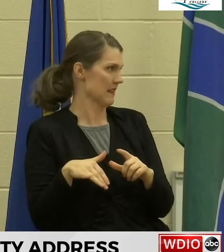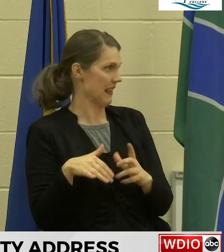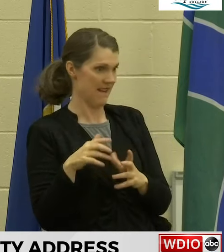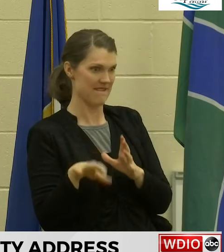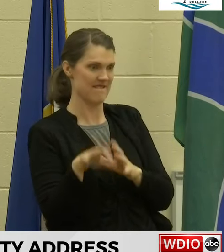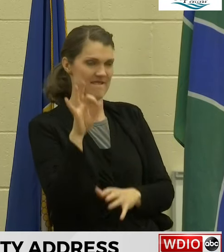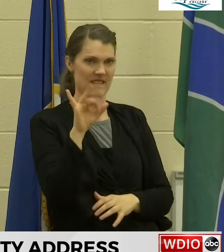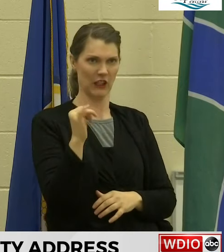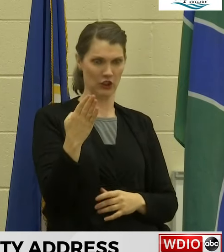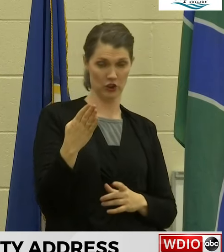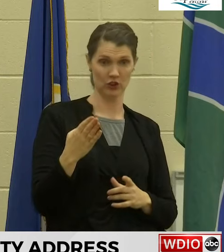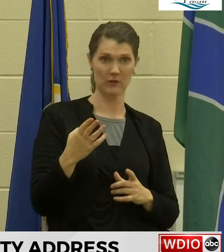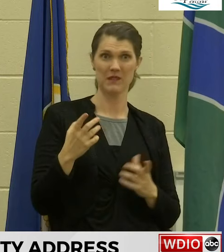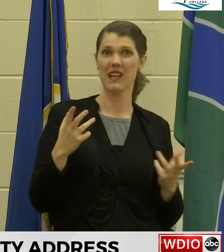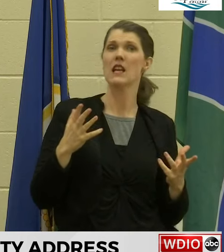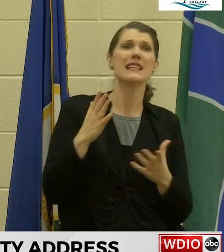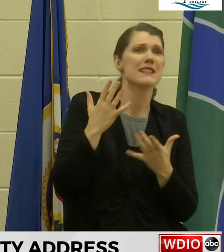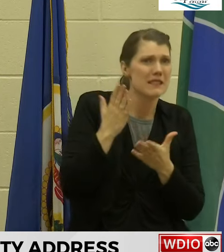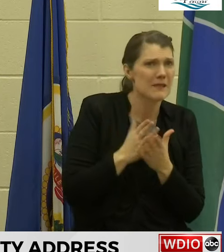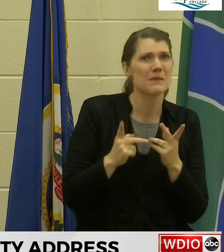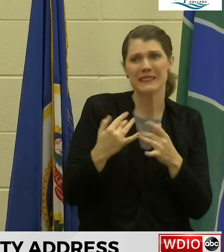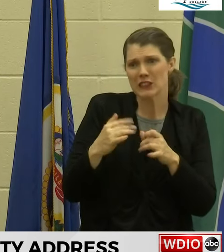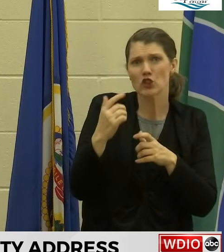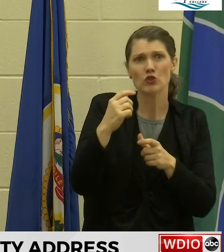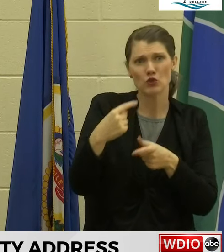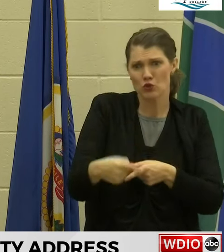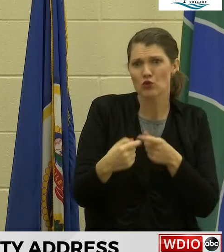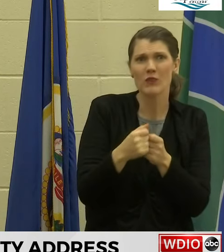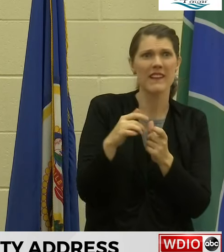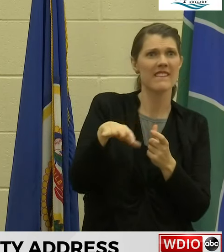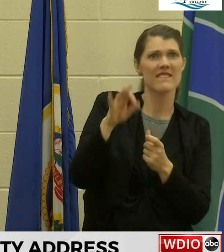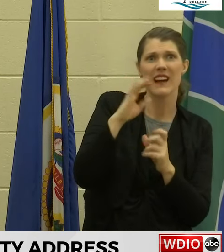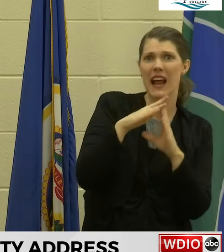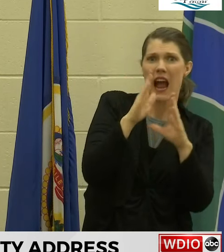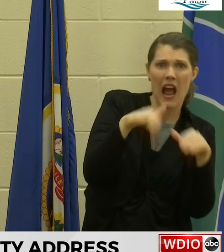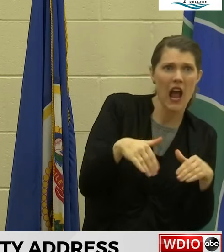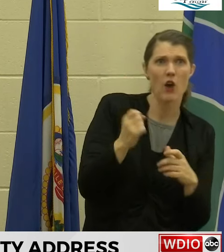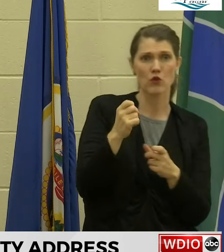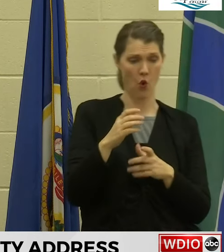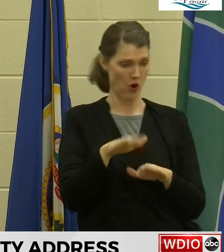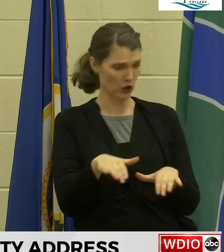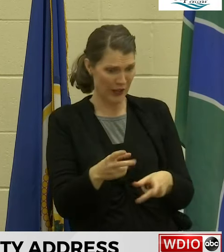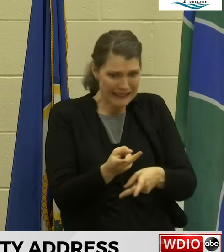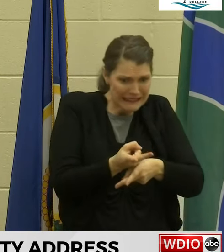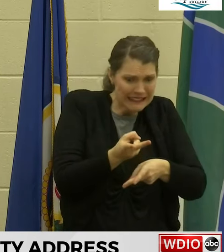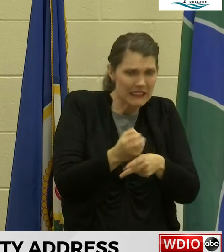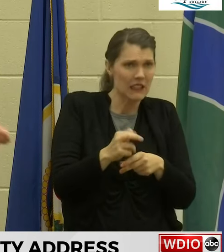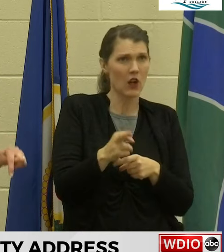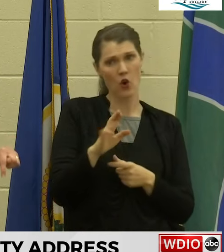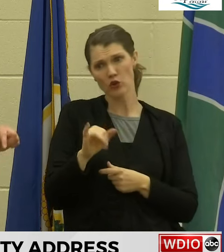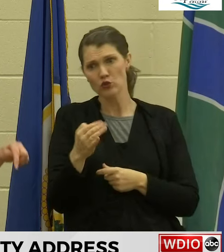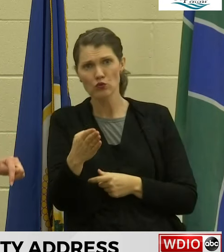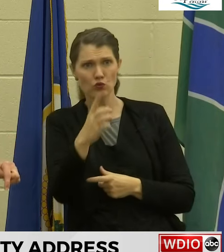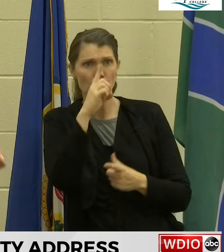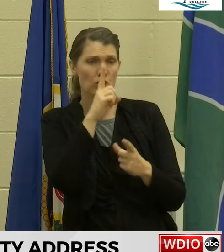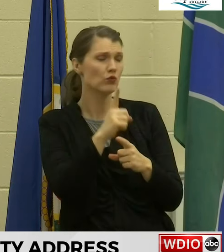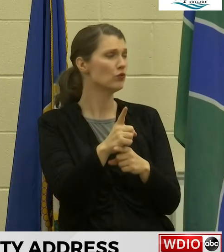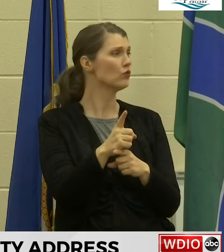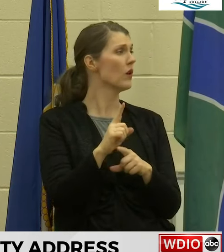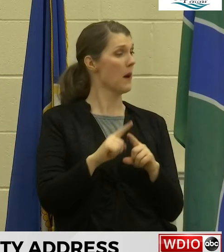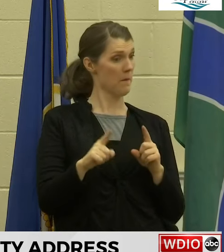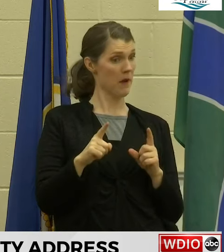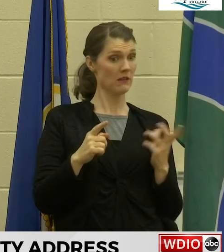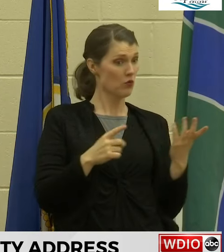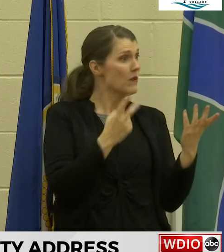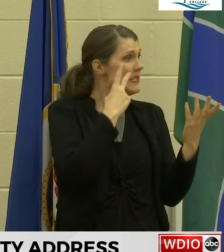a job, housing, or childcare that meets their needs. Despite good news on